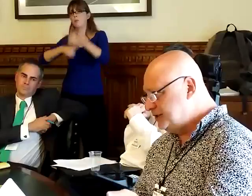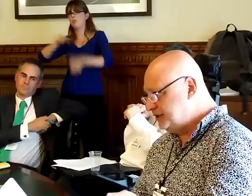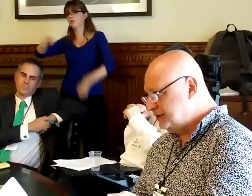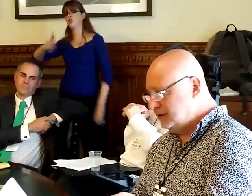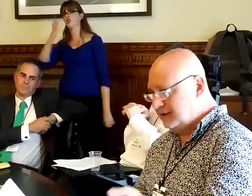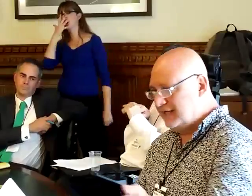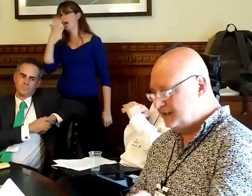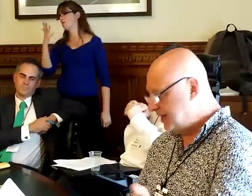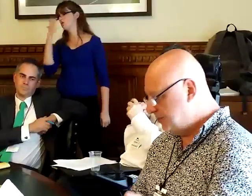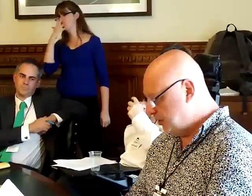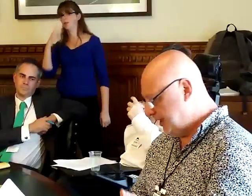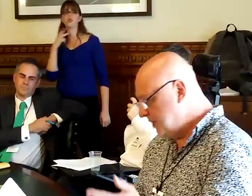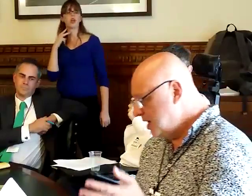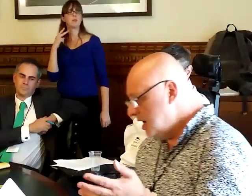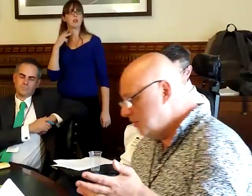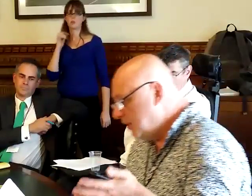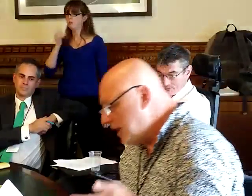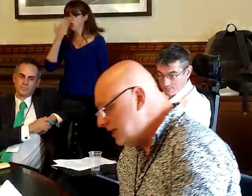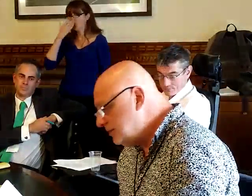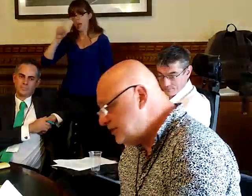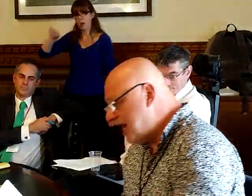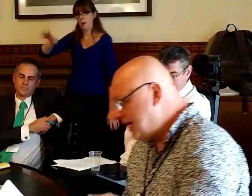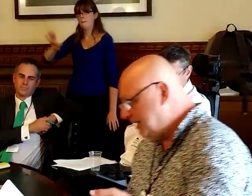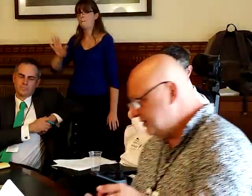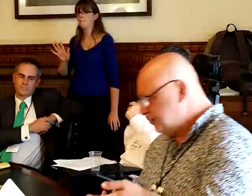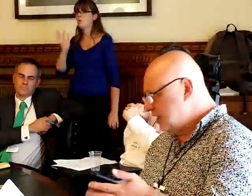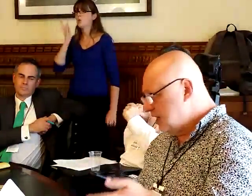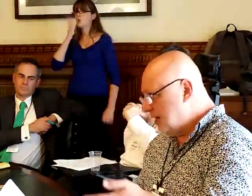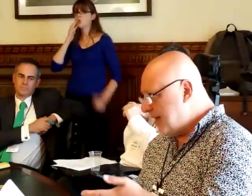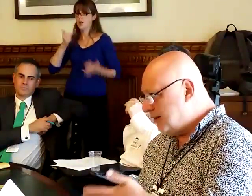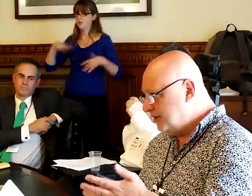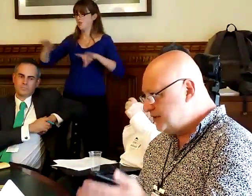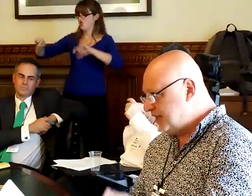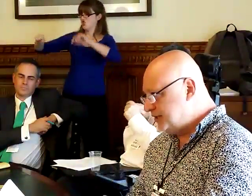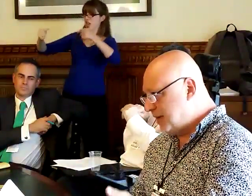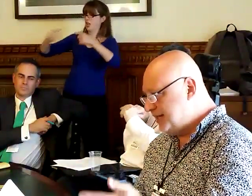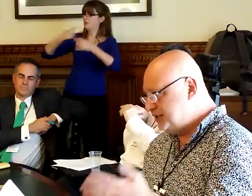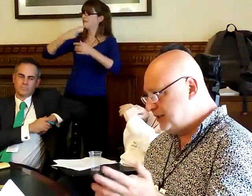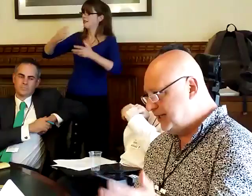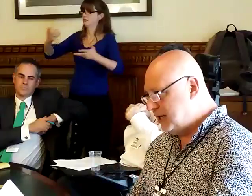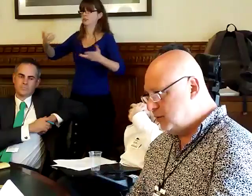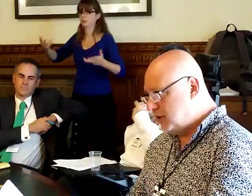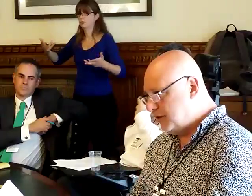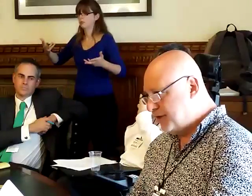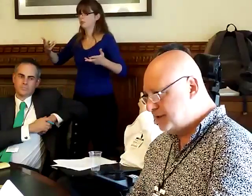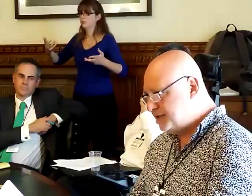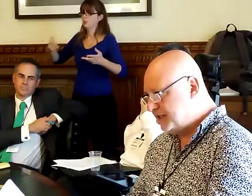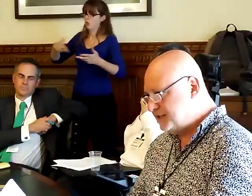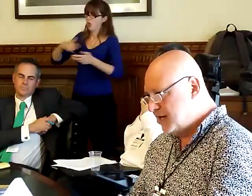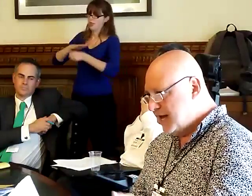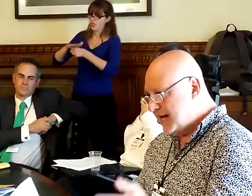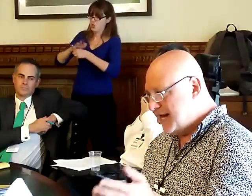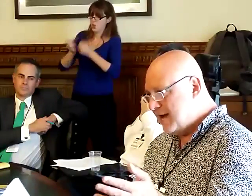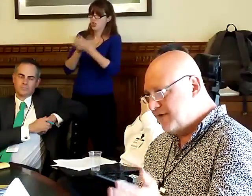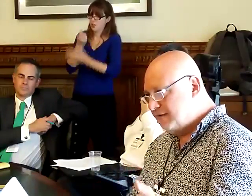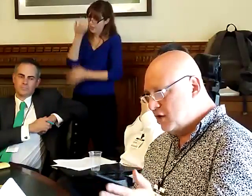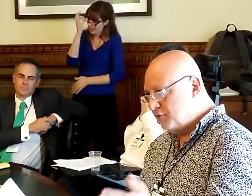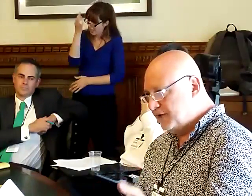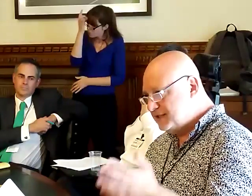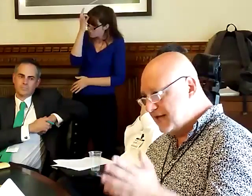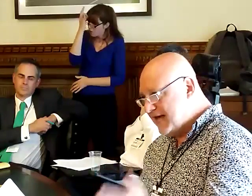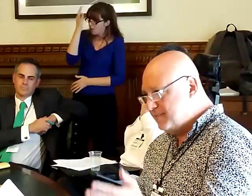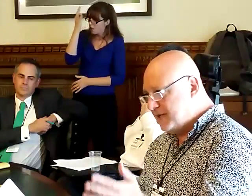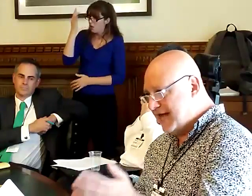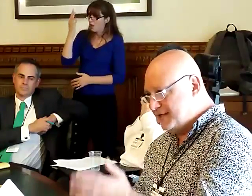was challenged, on him. But when he was challenged about the situation in local authorities and how